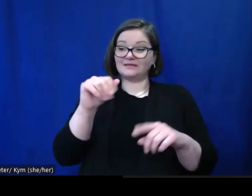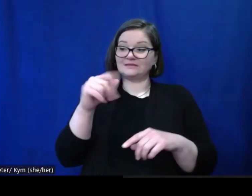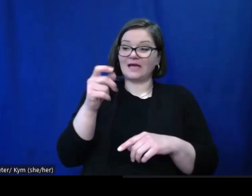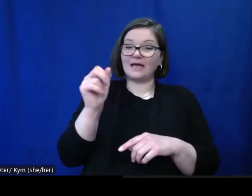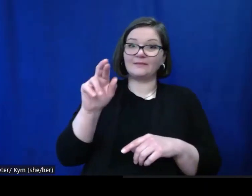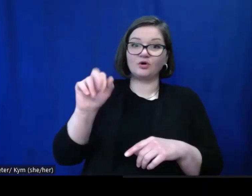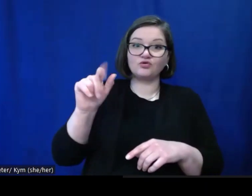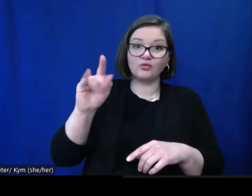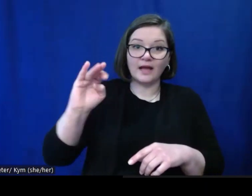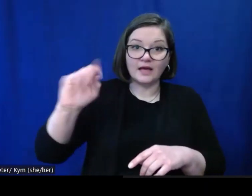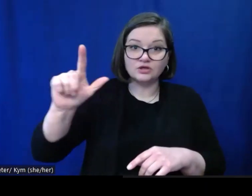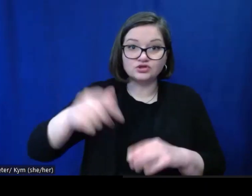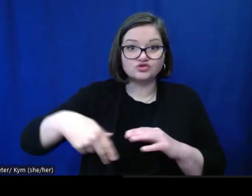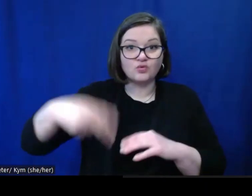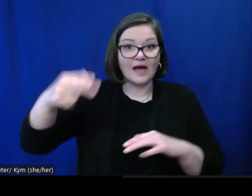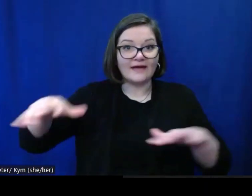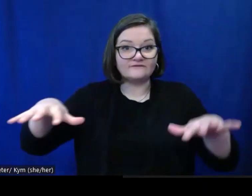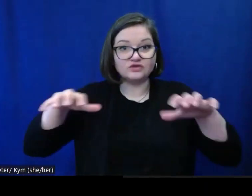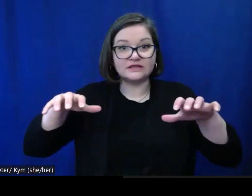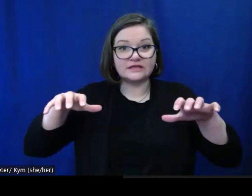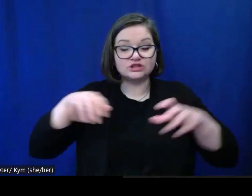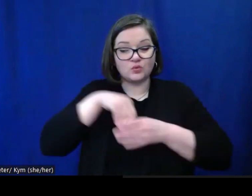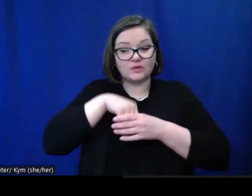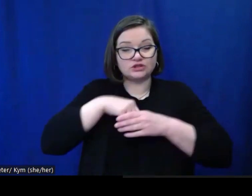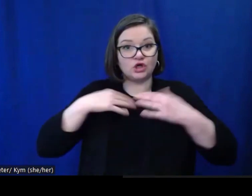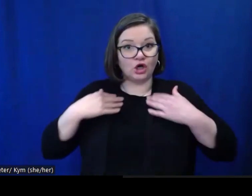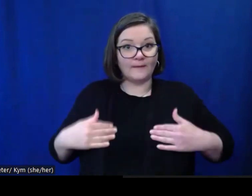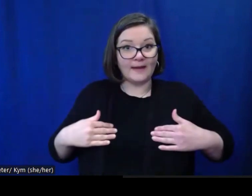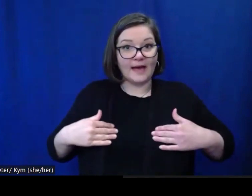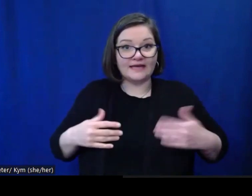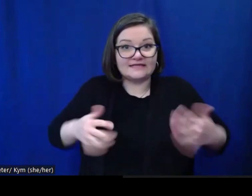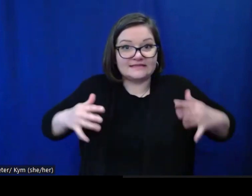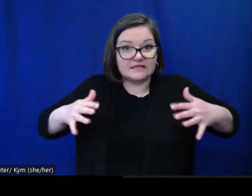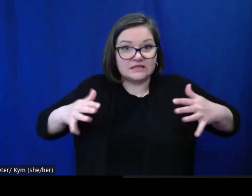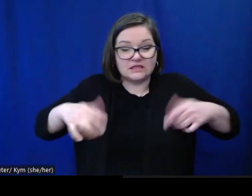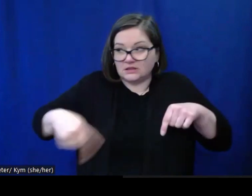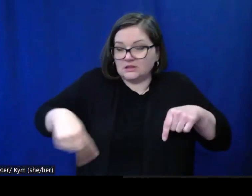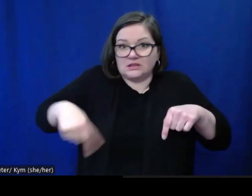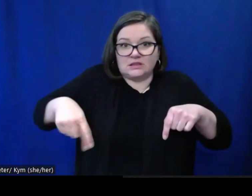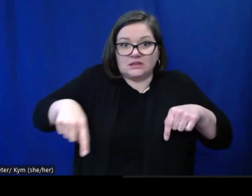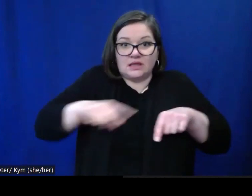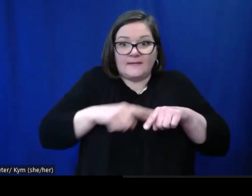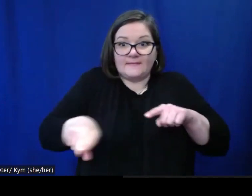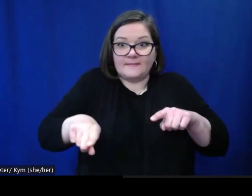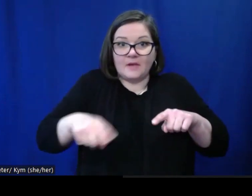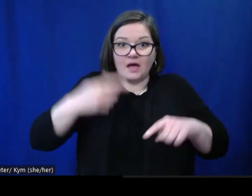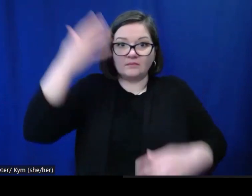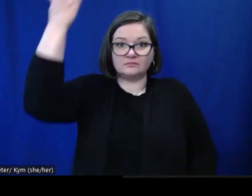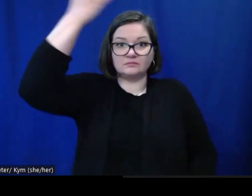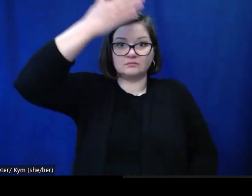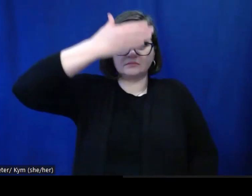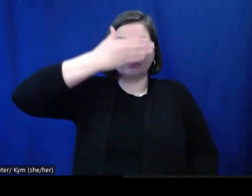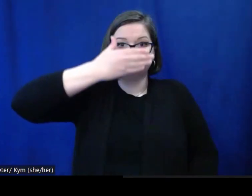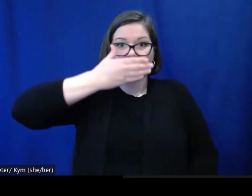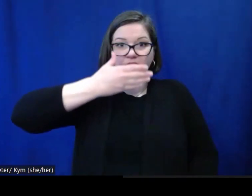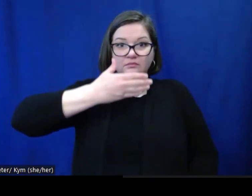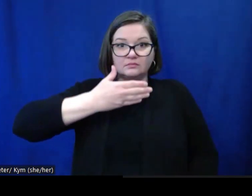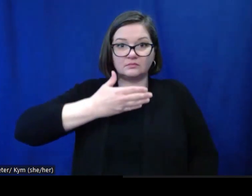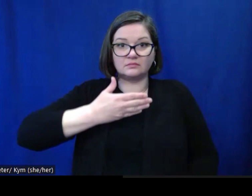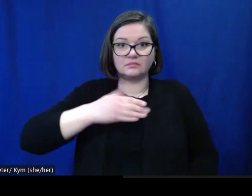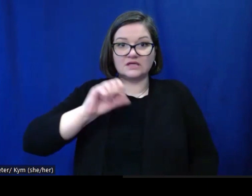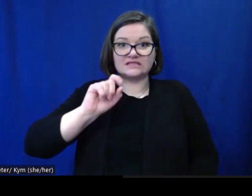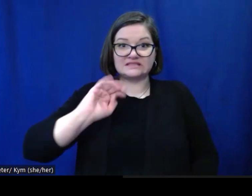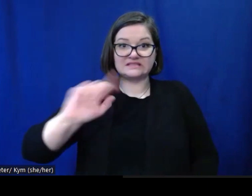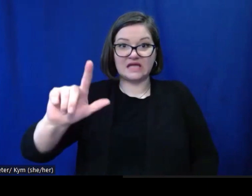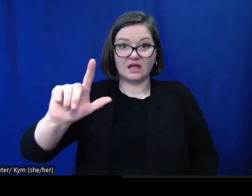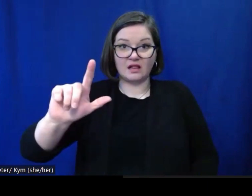your high freeze. So the internal body is really anxious, but they almost look really still on the outside. And so that would be